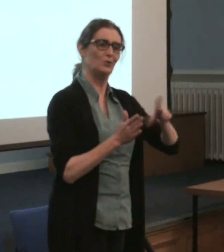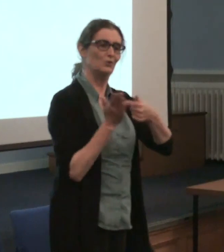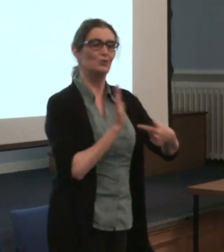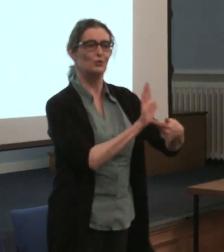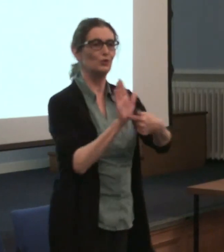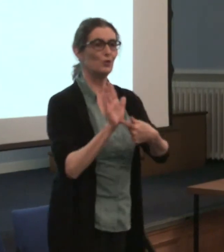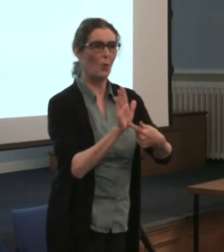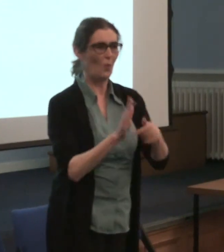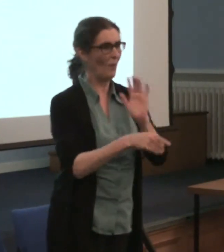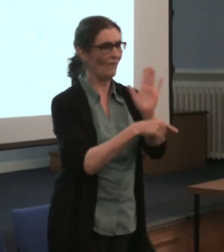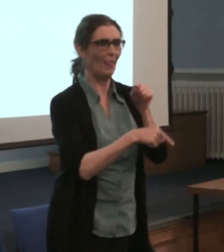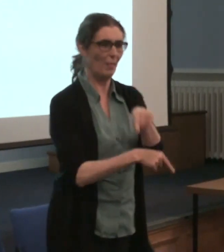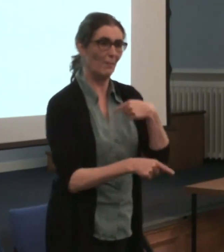successful project, so